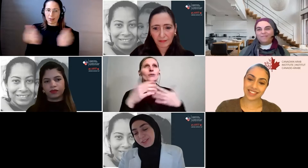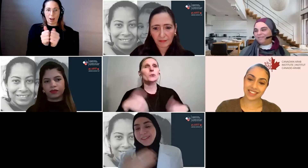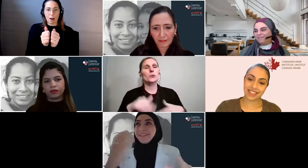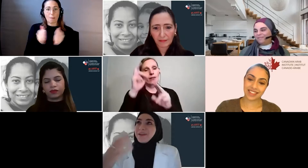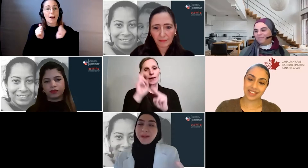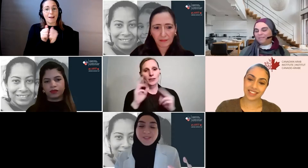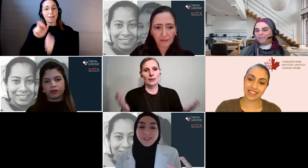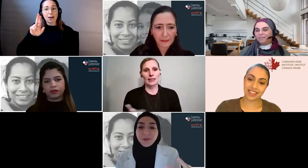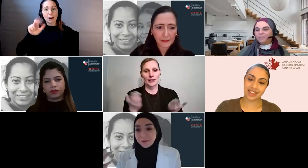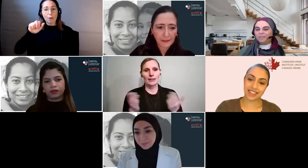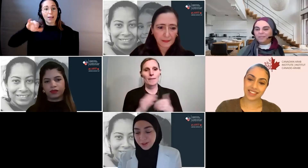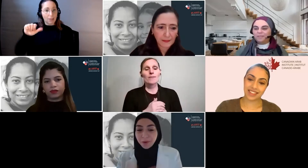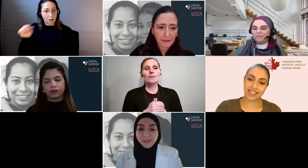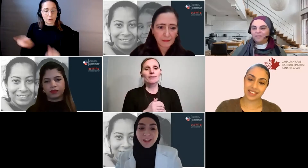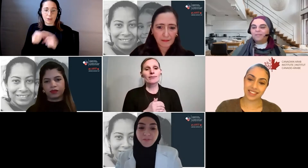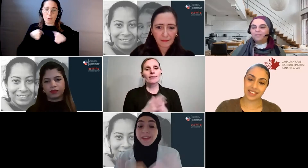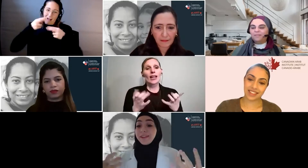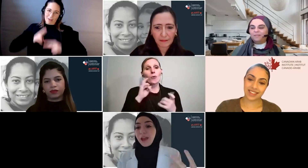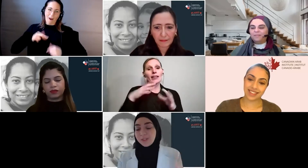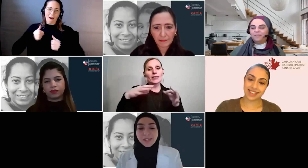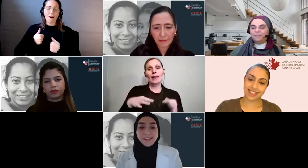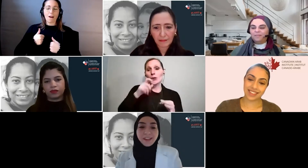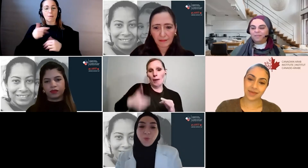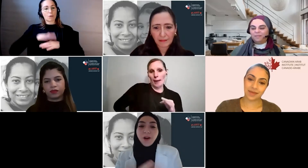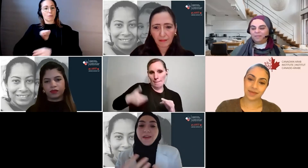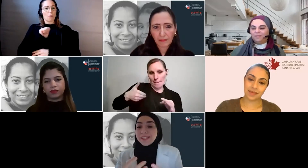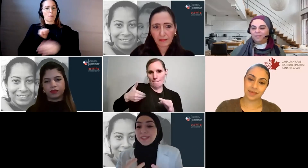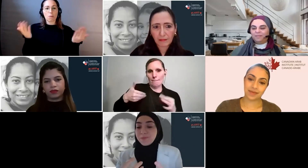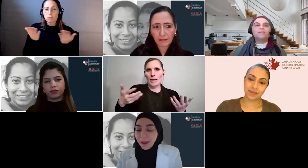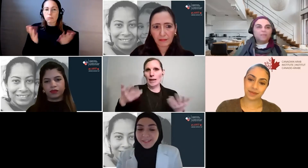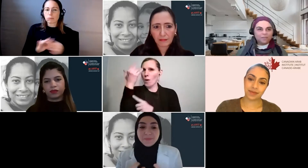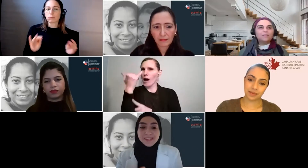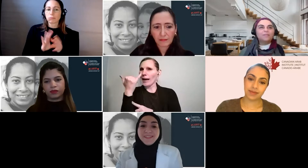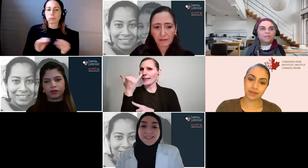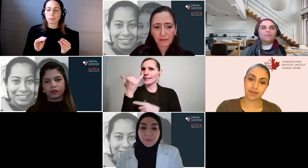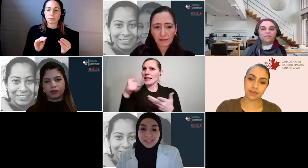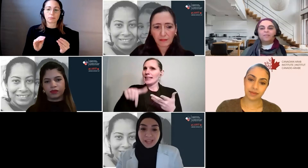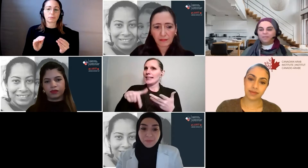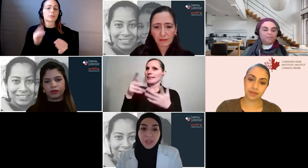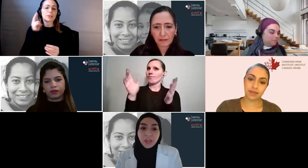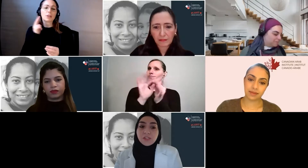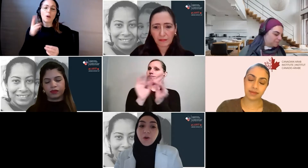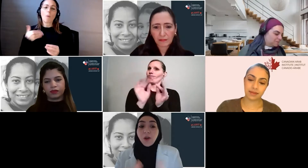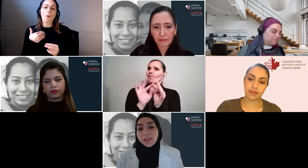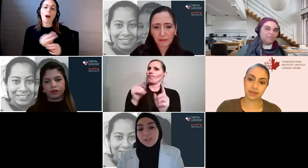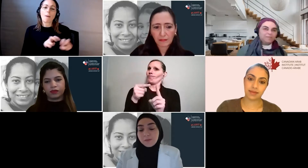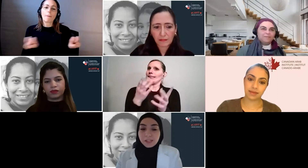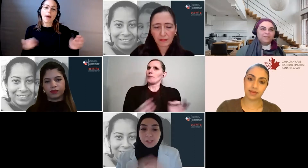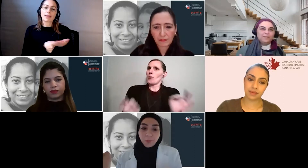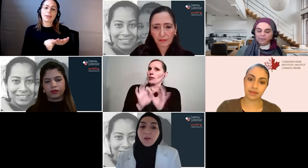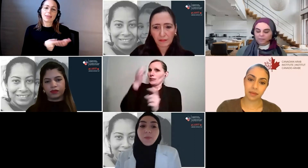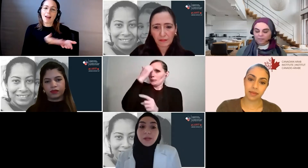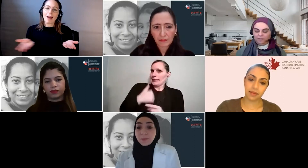to start a little bit to tell you more about myself, and as you said, like why this panel means a lot to me today. So